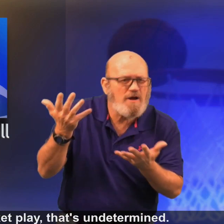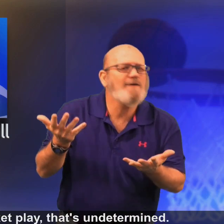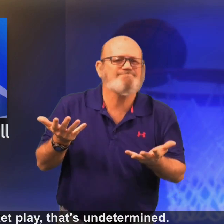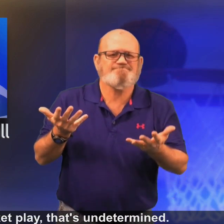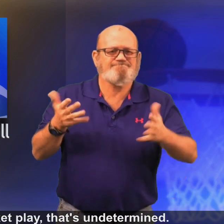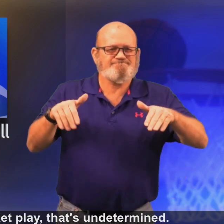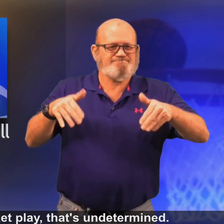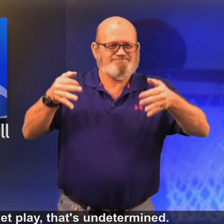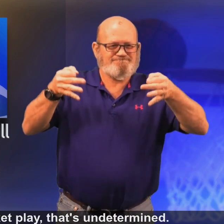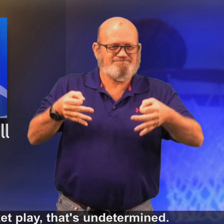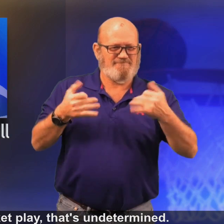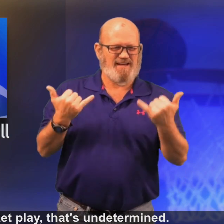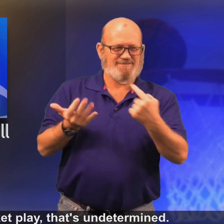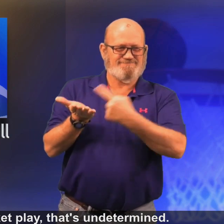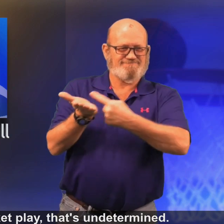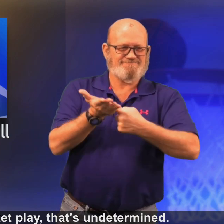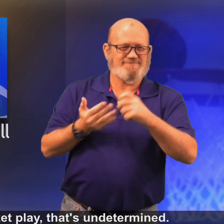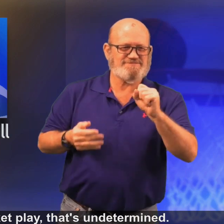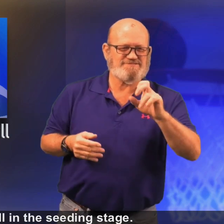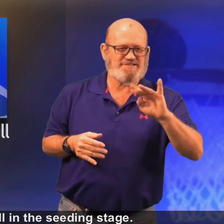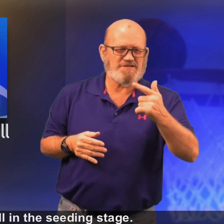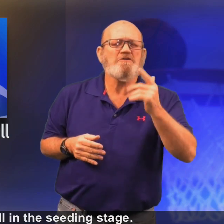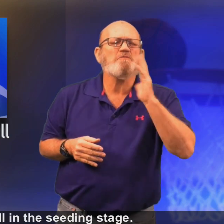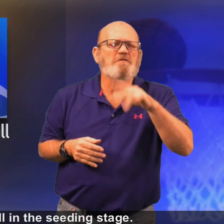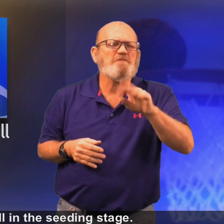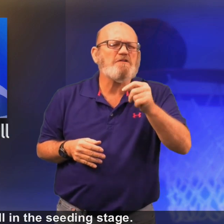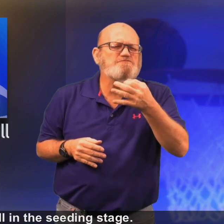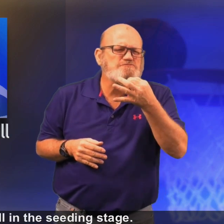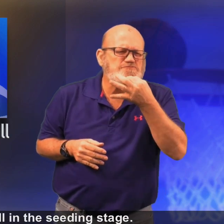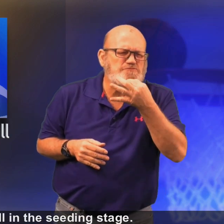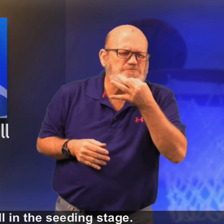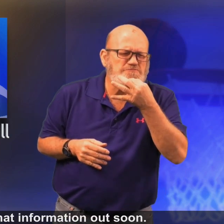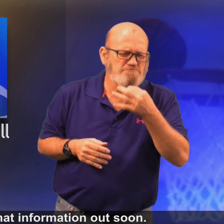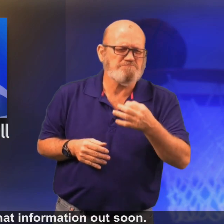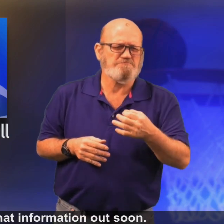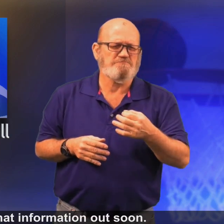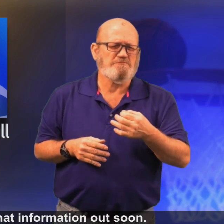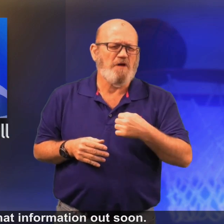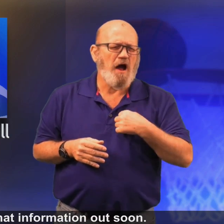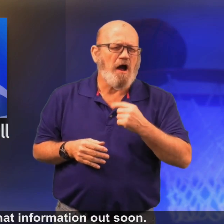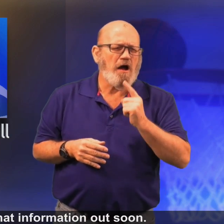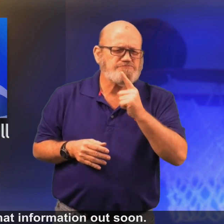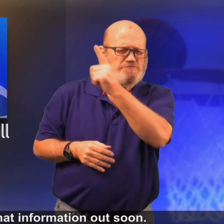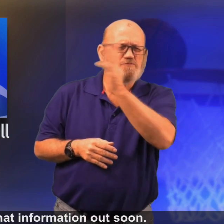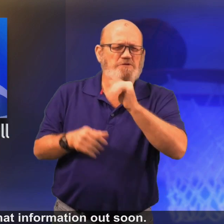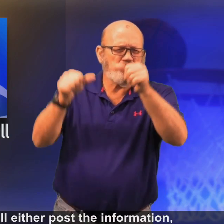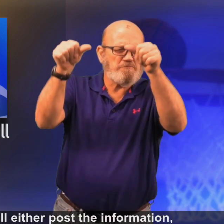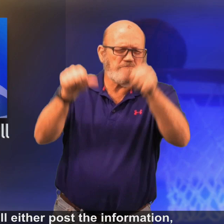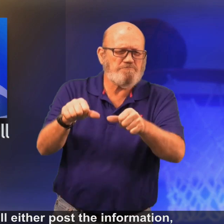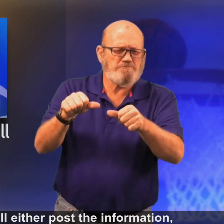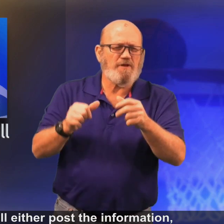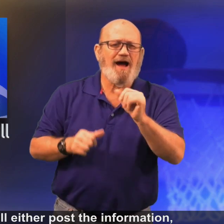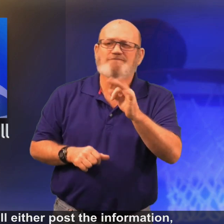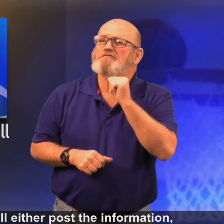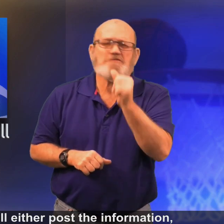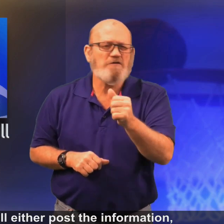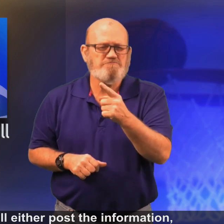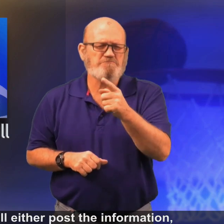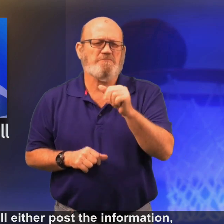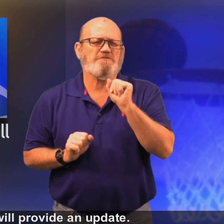As far as bracket play, that's undetermined. We're still in the seeding stage. We'll find that information out soon. I'm sure they will either post the information.